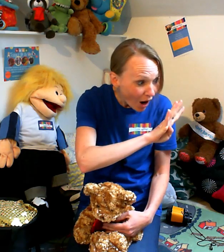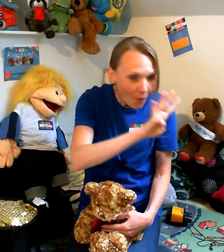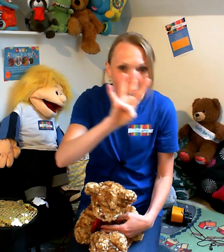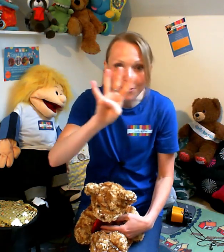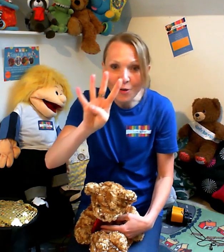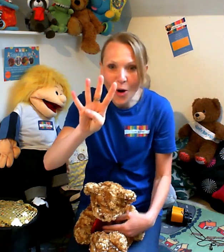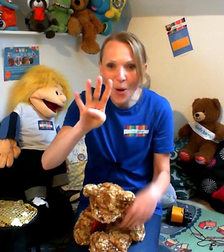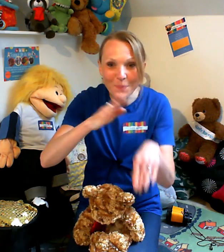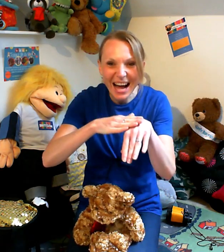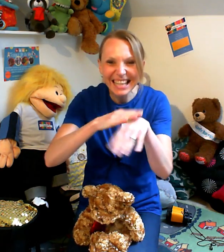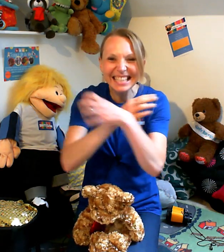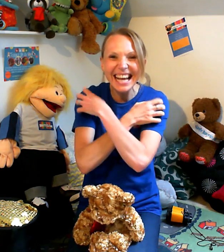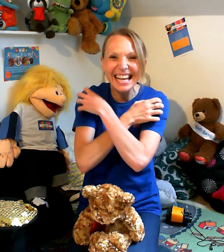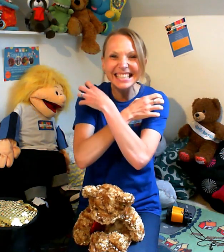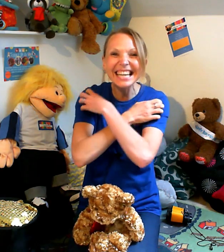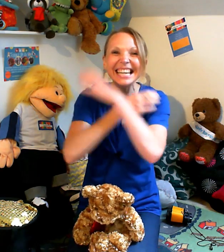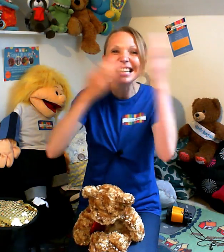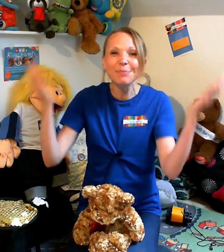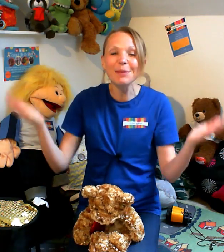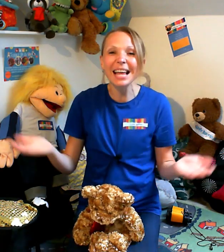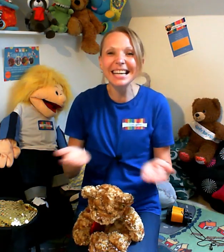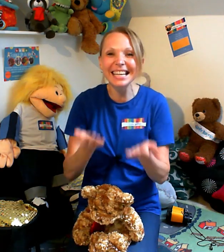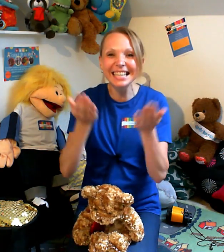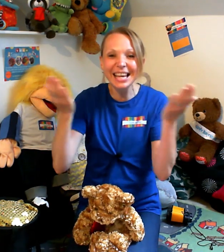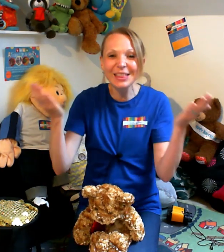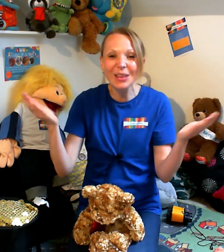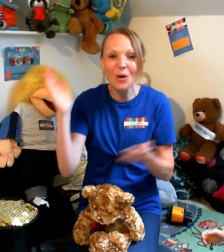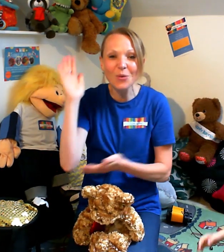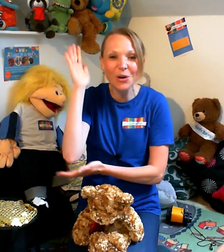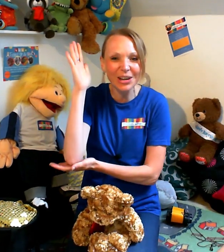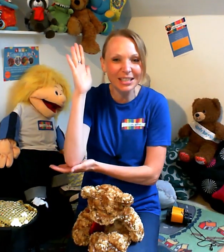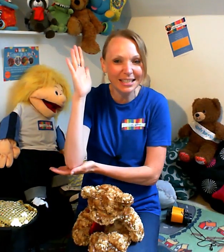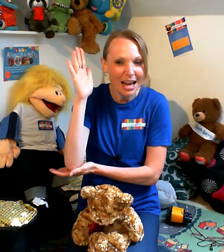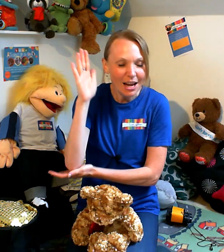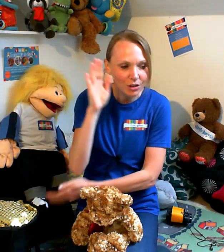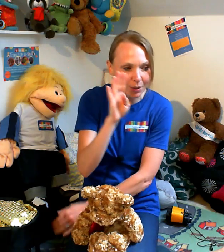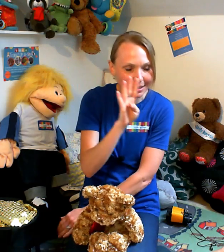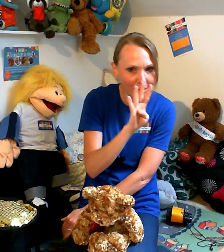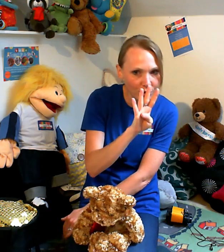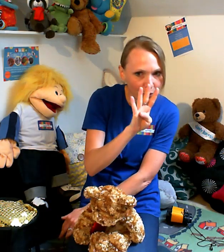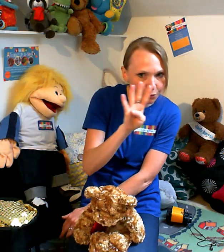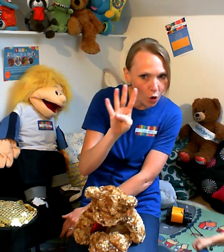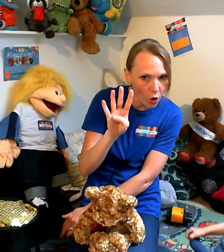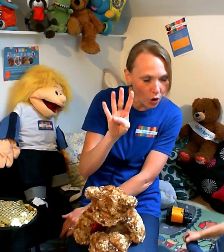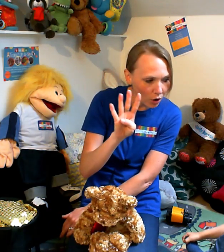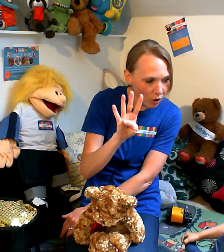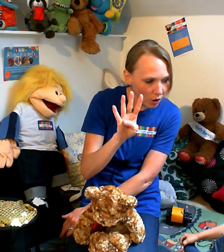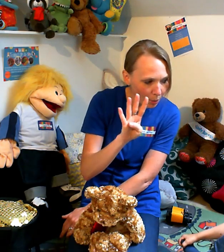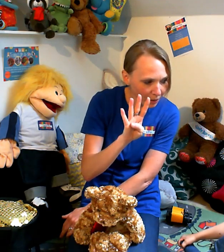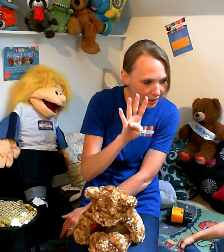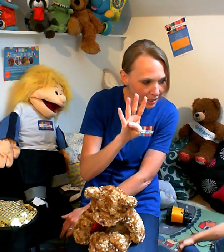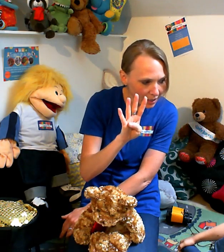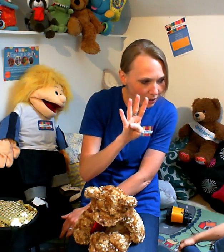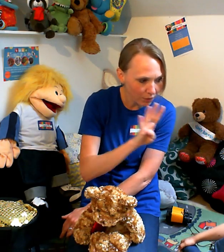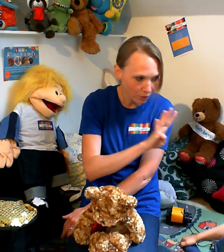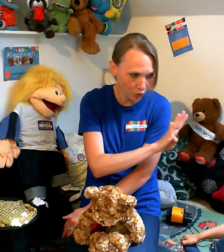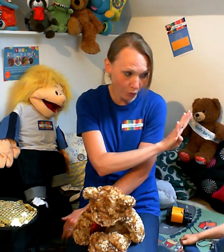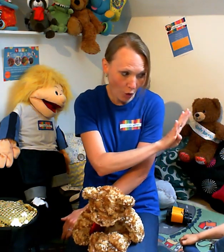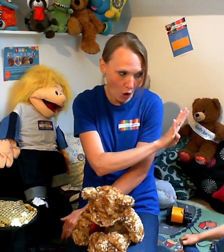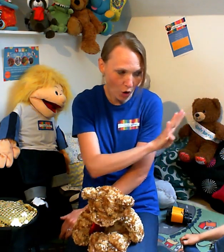Six. Four bad teddies playing in the woods. So we're down to four. We're three. Ready. Just four.